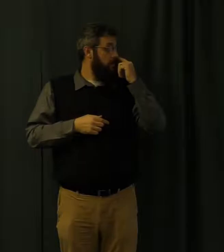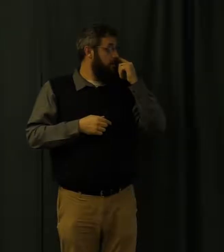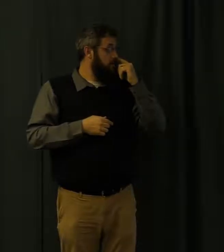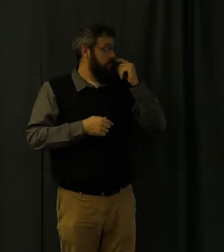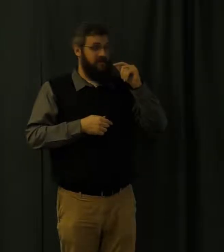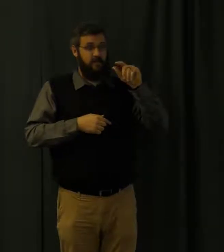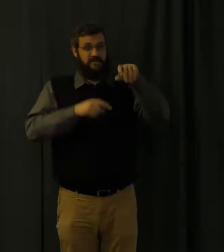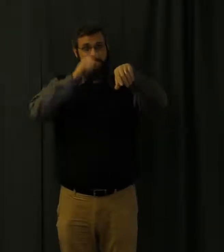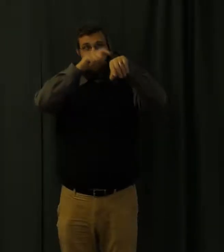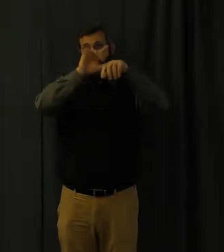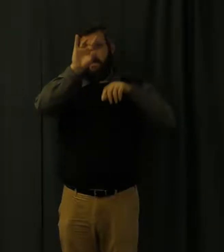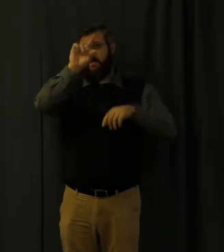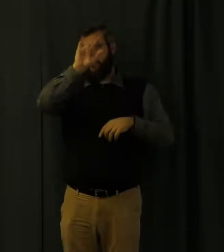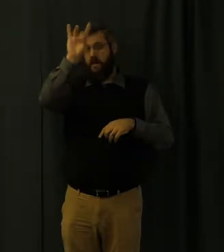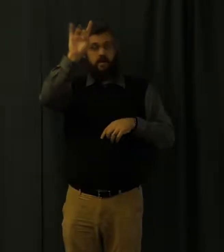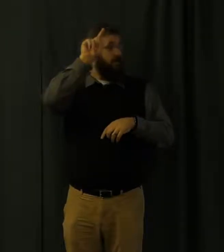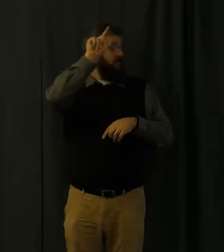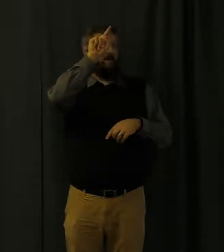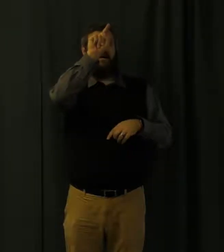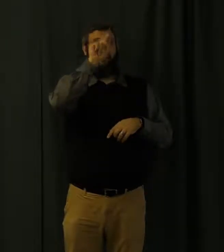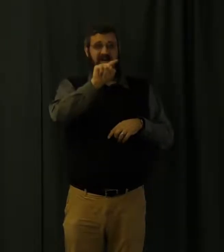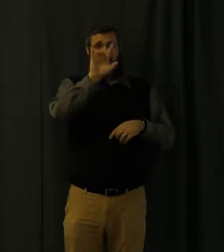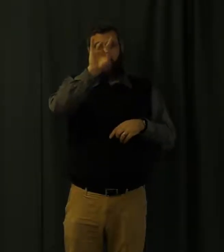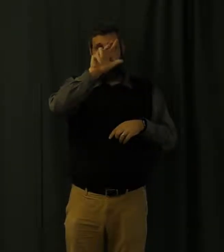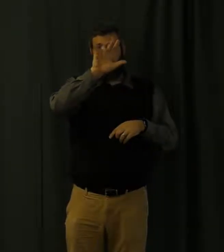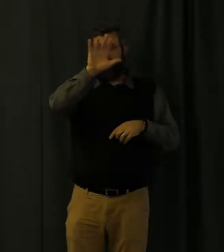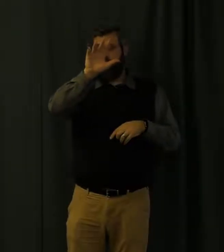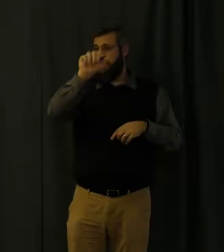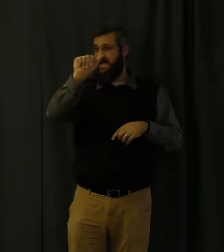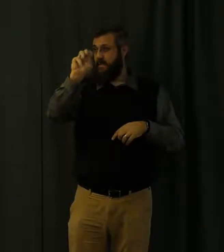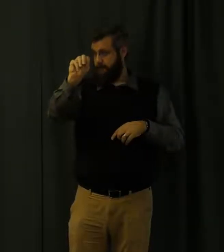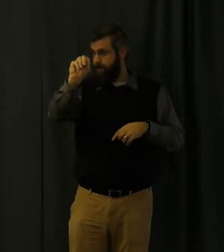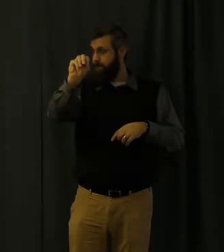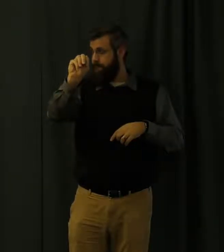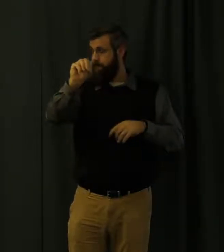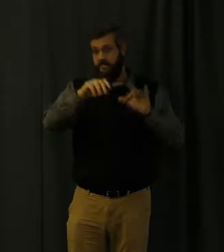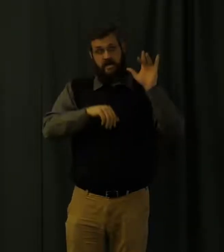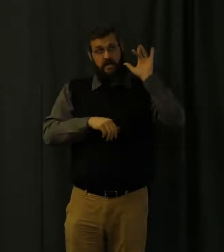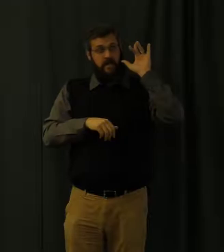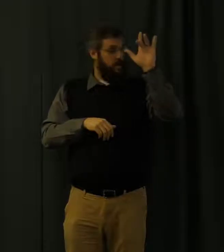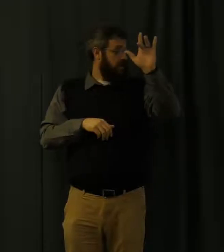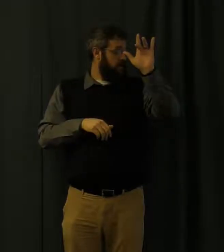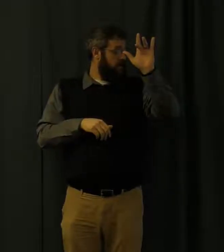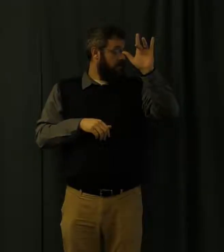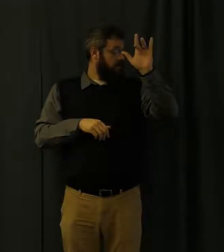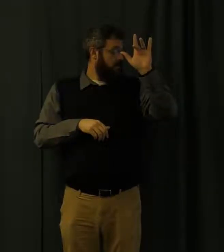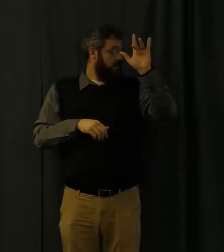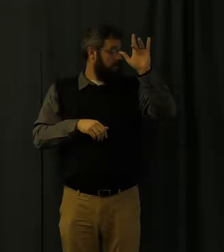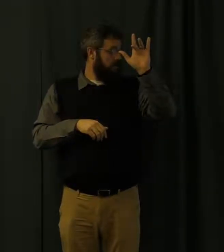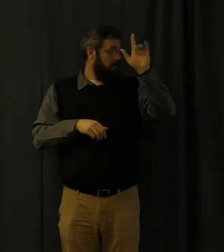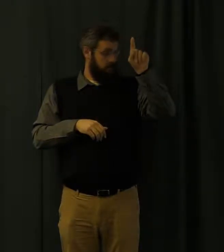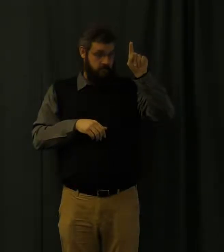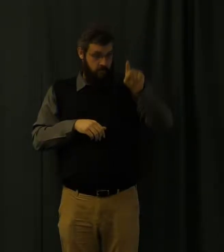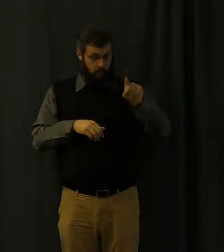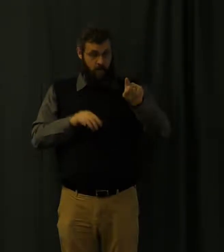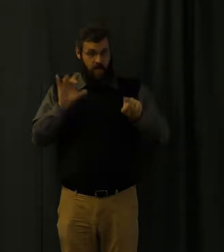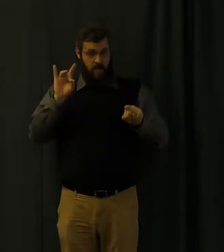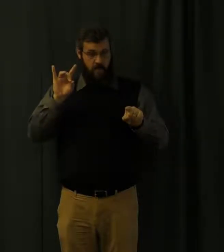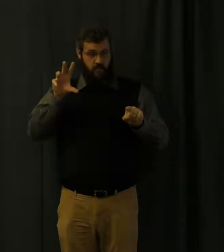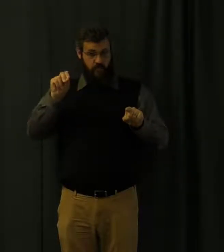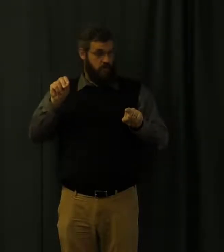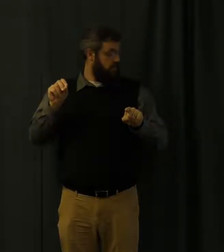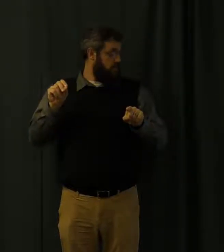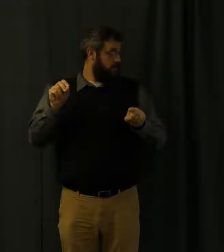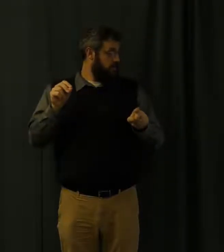was 8:28. So now I'm going to go here, 8:35 a.m., okay? And I open that, and I can see, so at 8:30, it looked